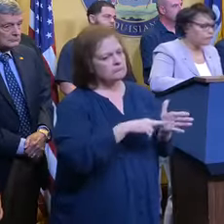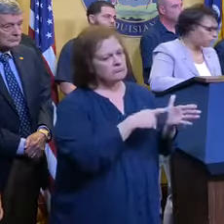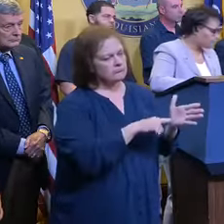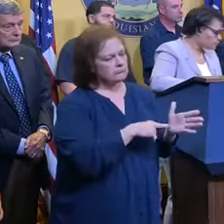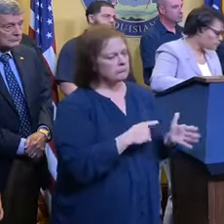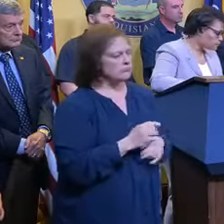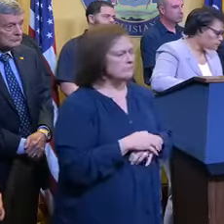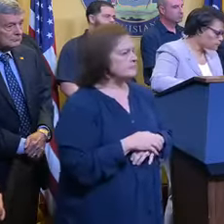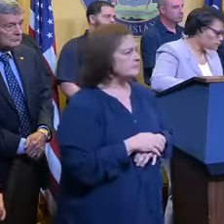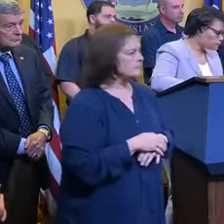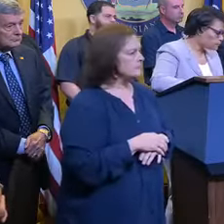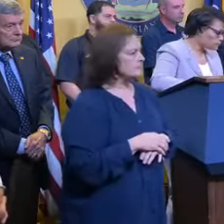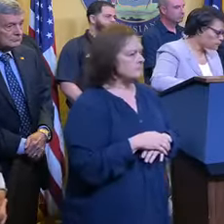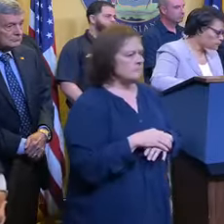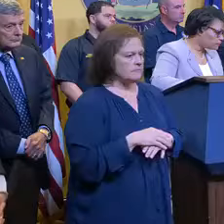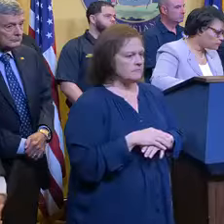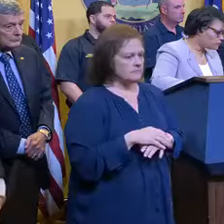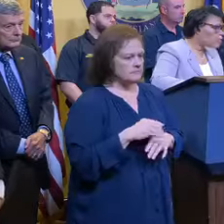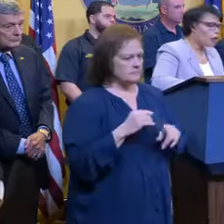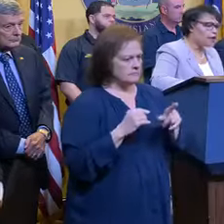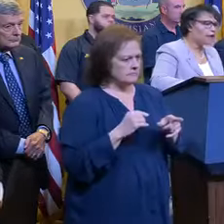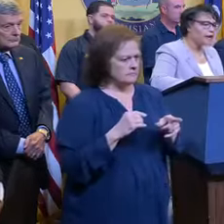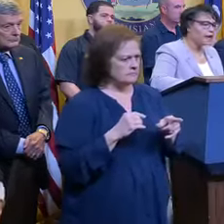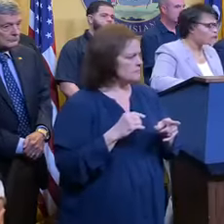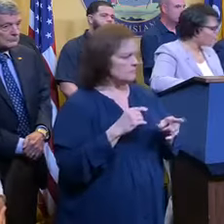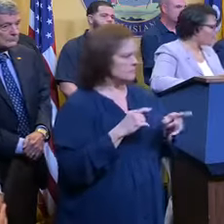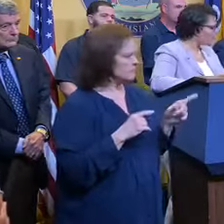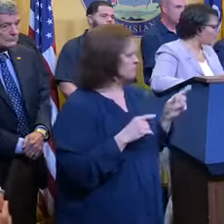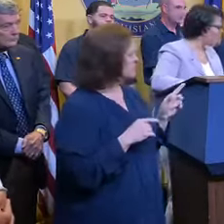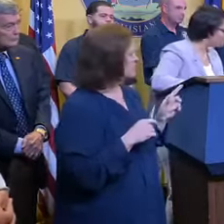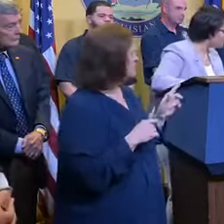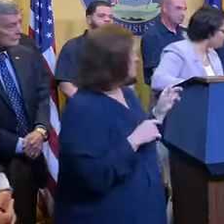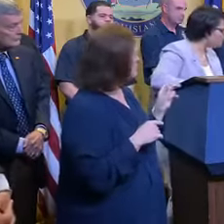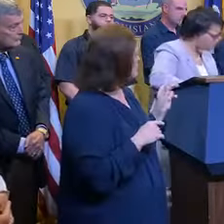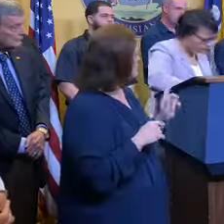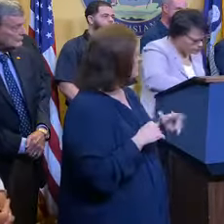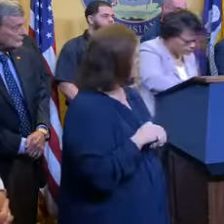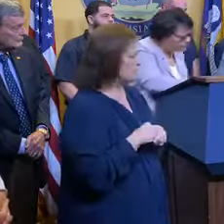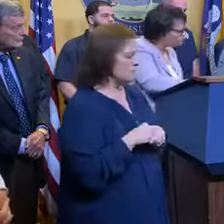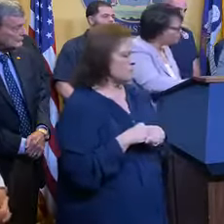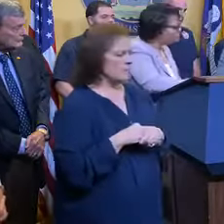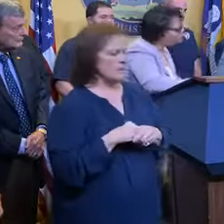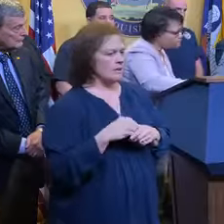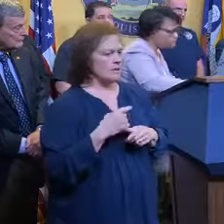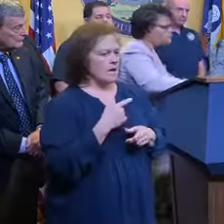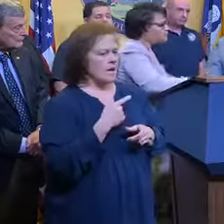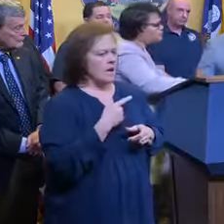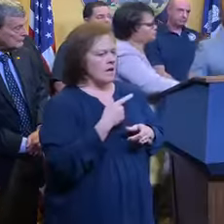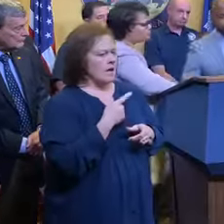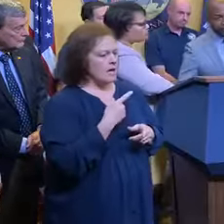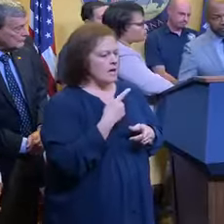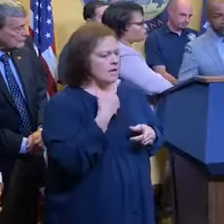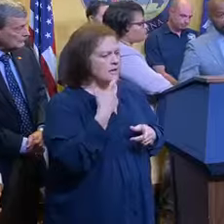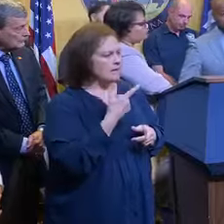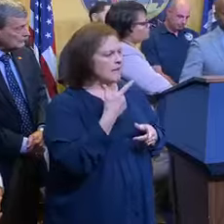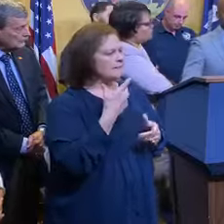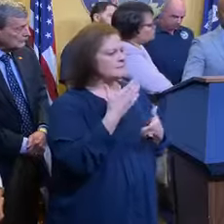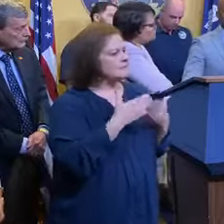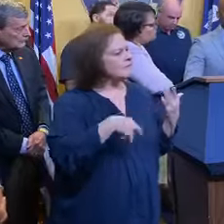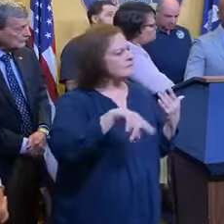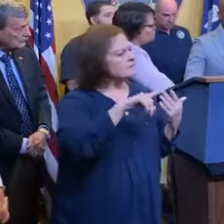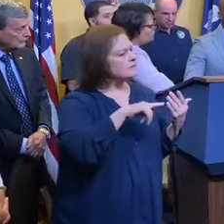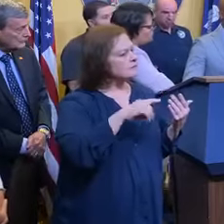assess. WWNO. Can you tell us Okay, more? and the council, come on, Councilman, you say that. Well, I would just say a number of chefs and